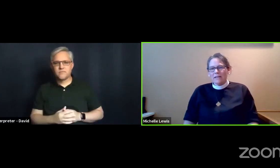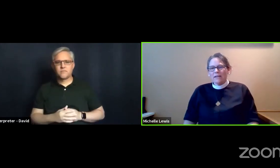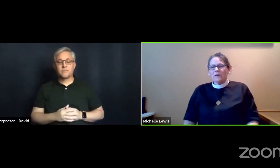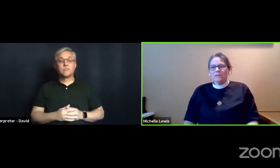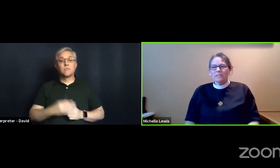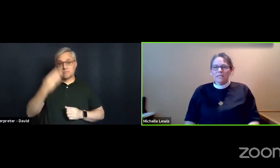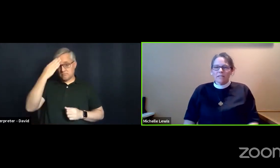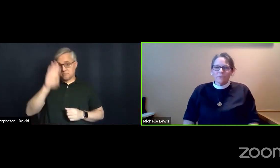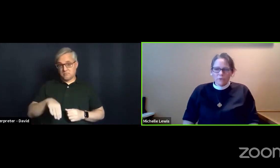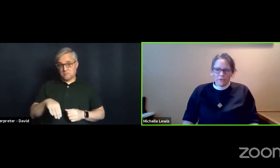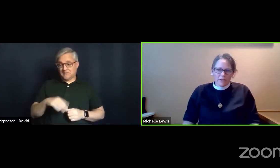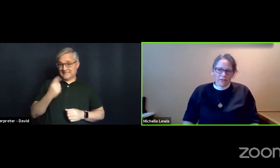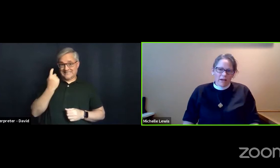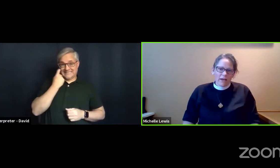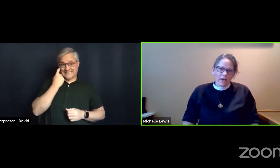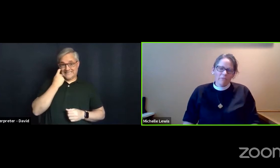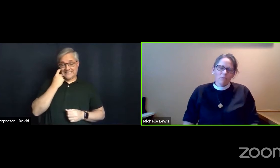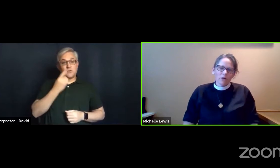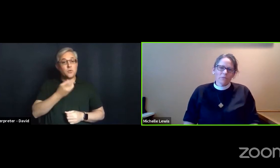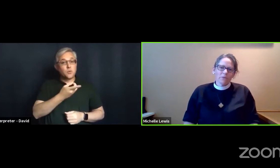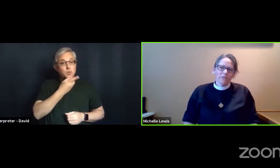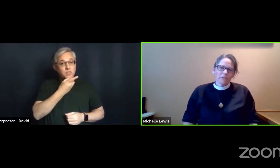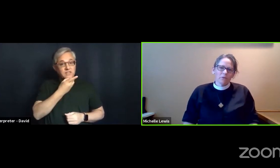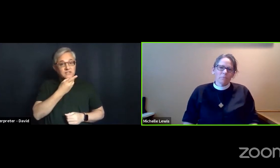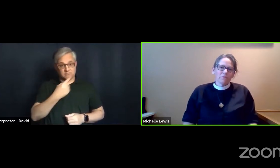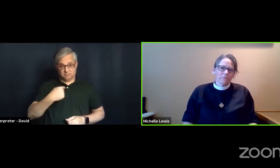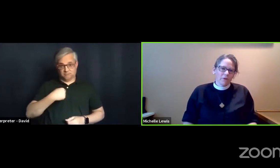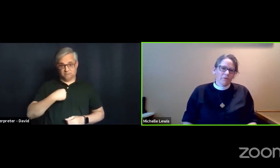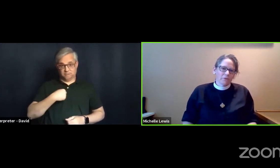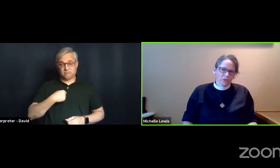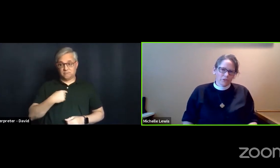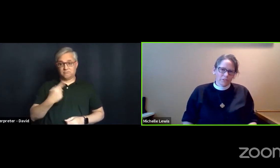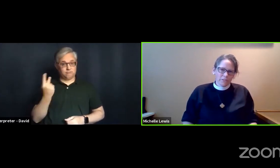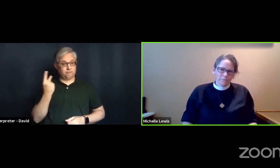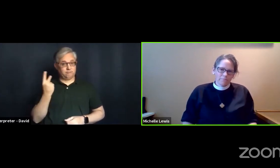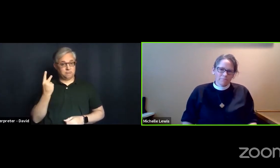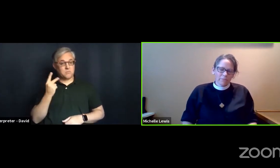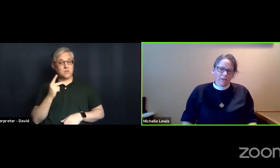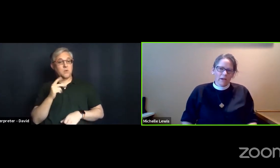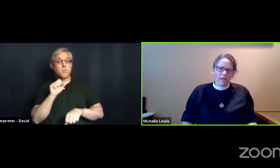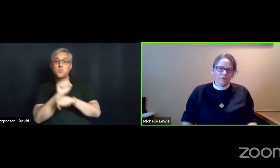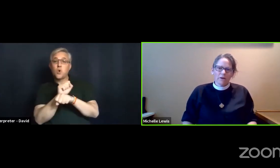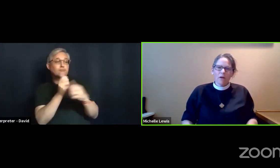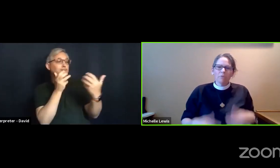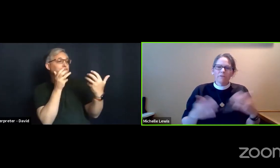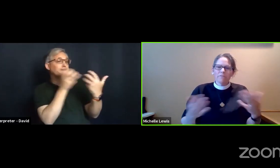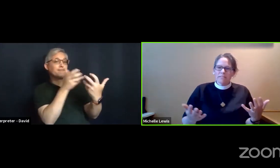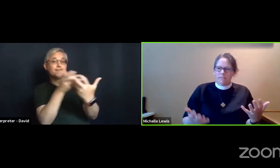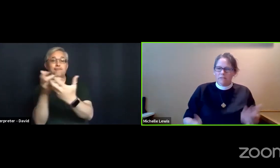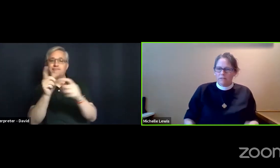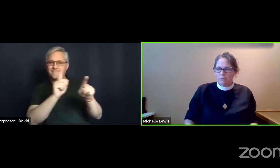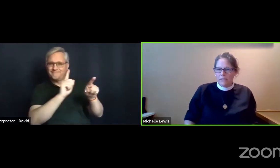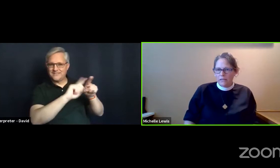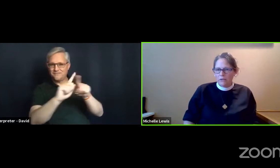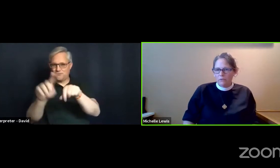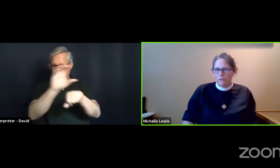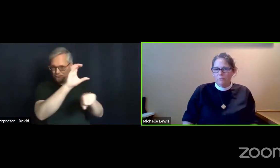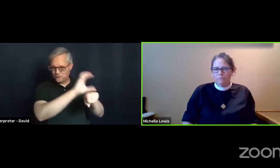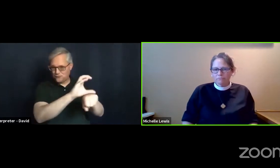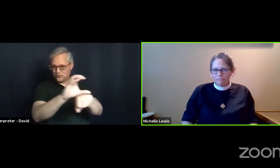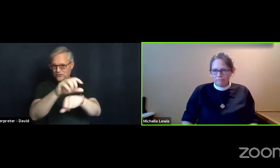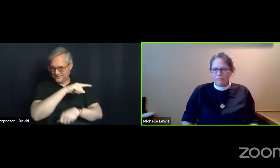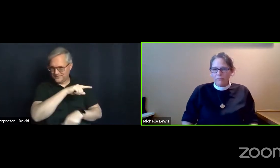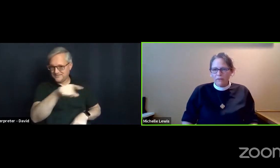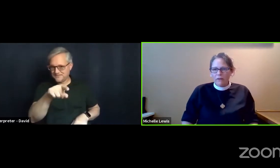recently, Deacon Dorothy and I have worked with a group of other churches, and there are a number of us in the planning group.